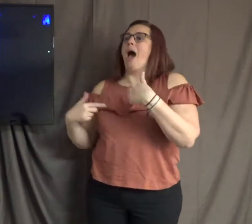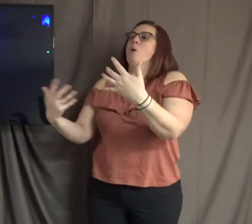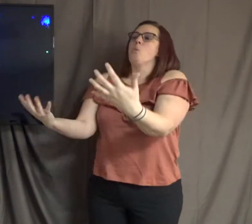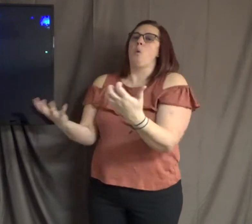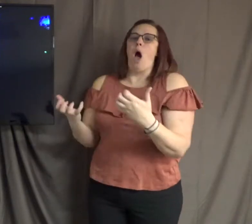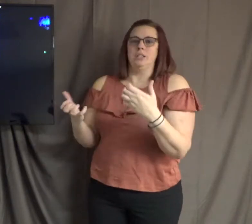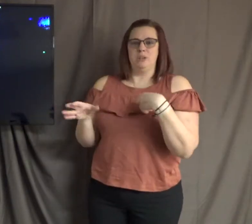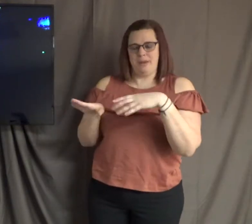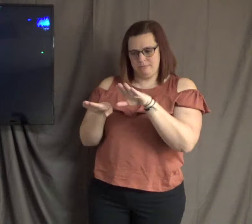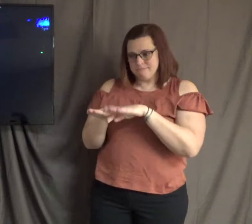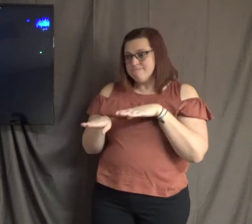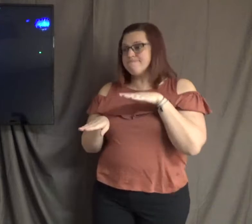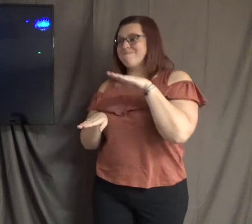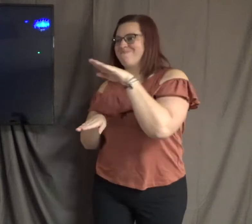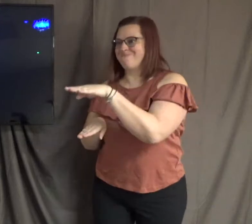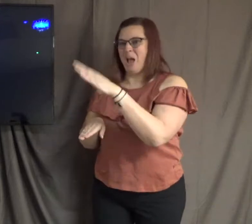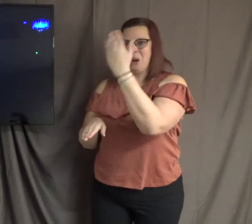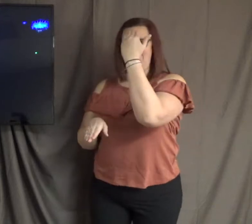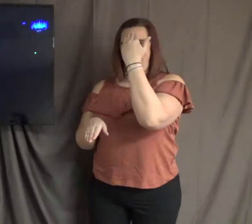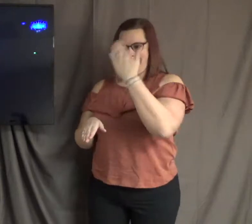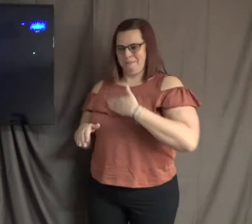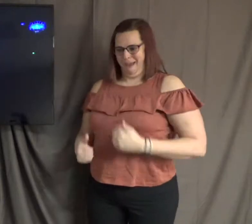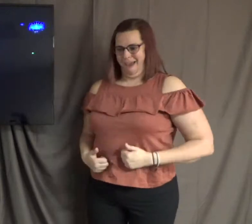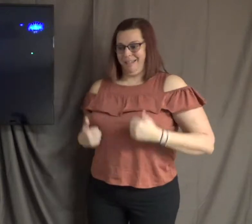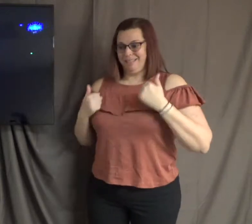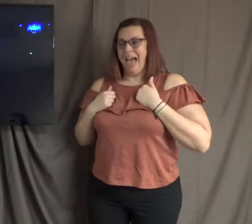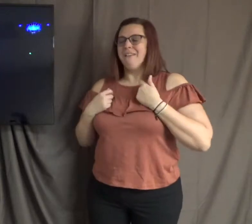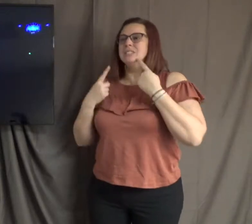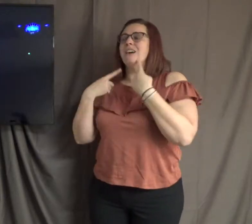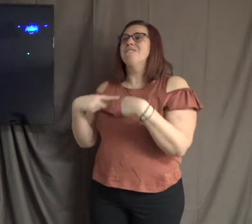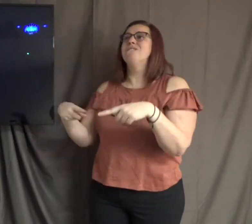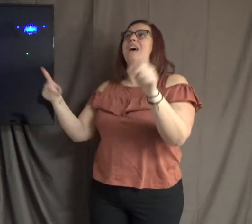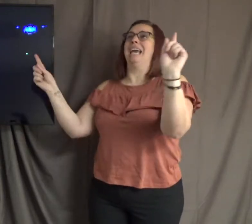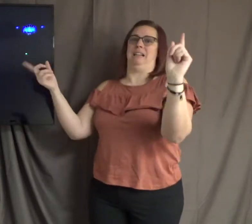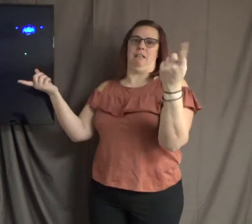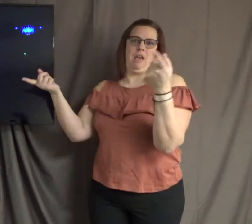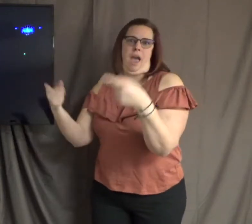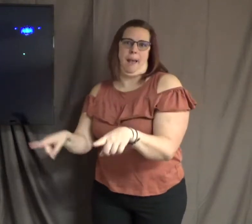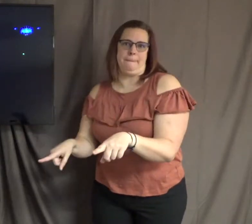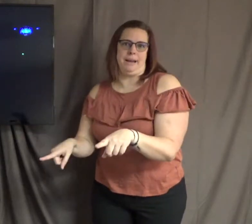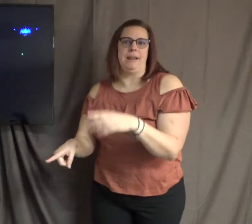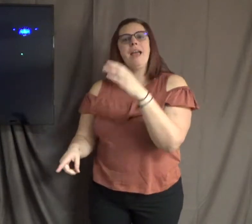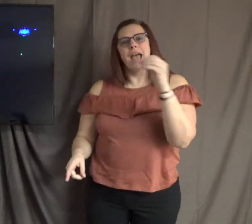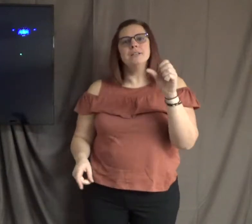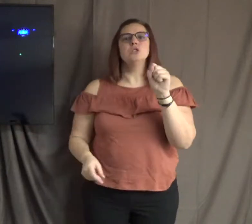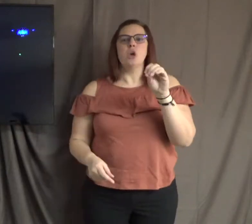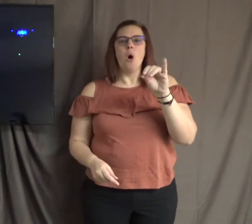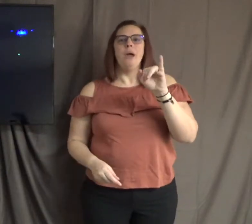be, knowing that our lives are divinely unfolding, and so it is.